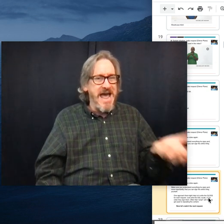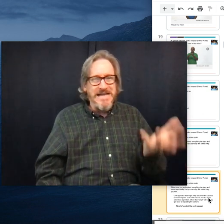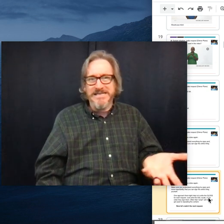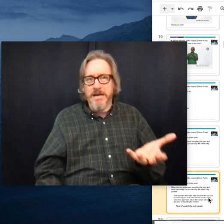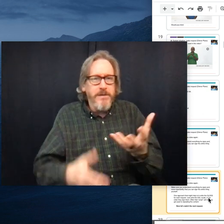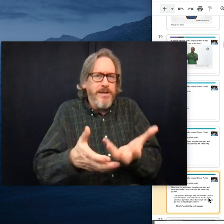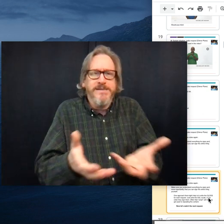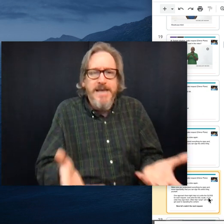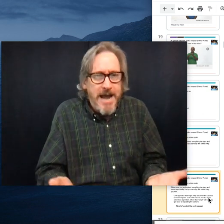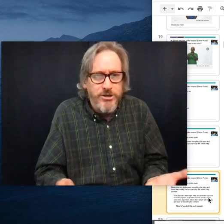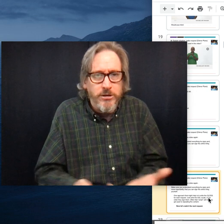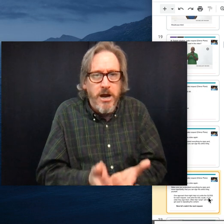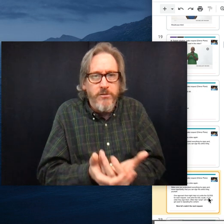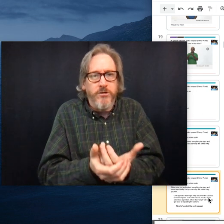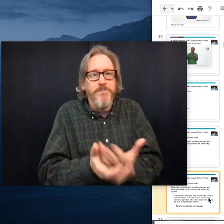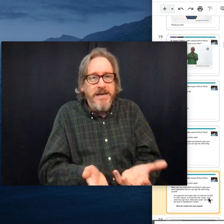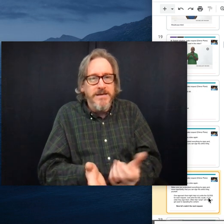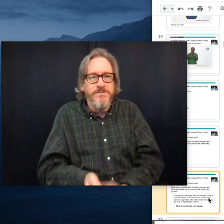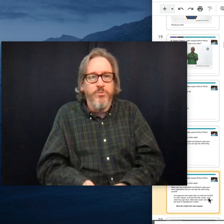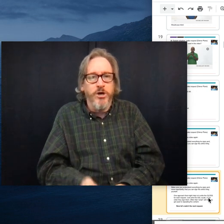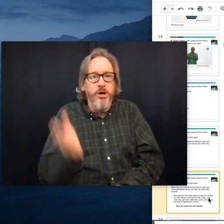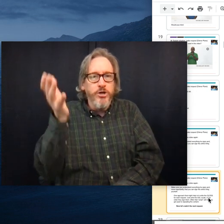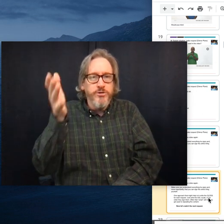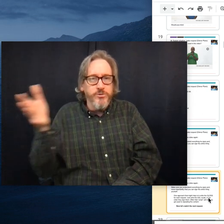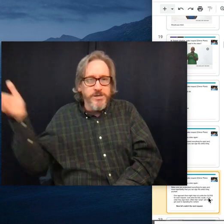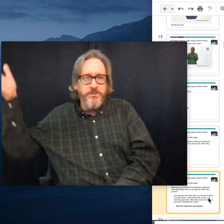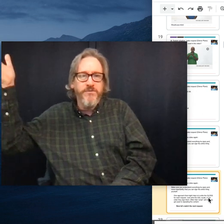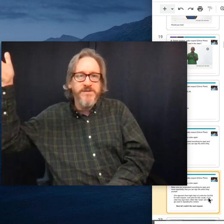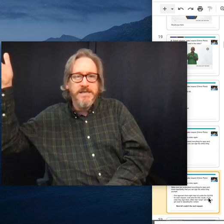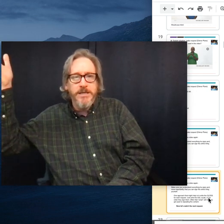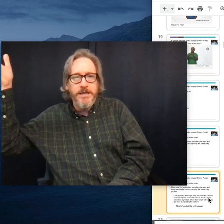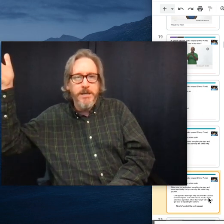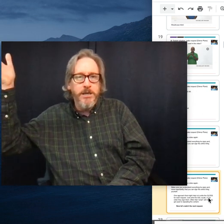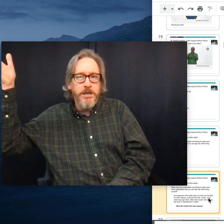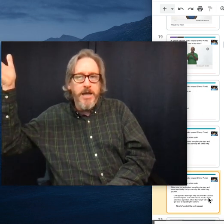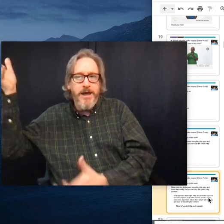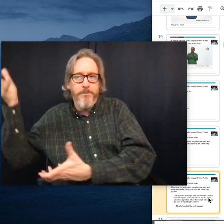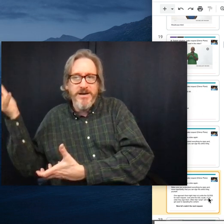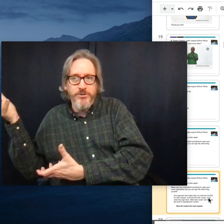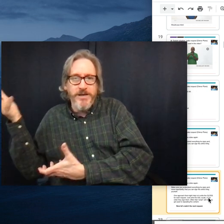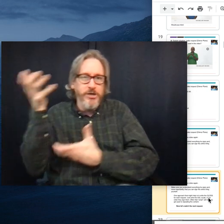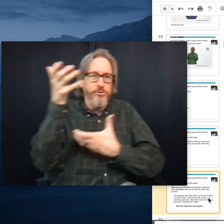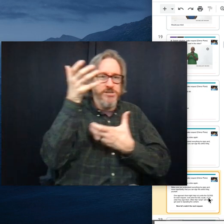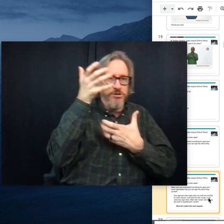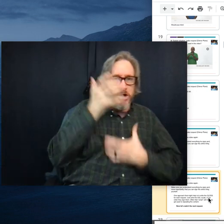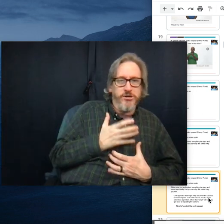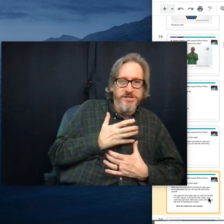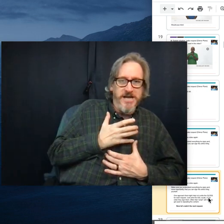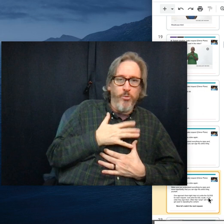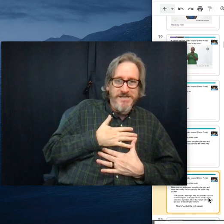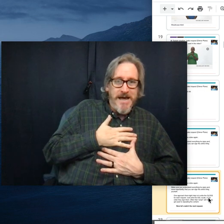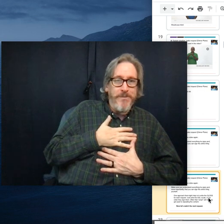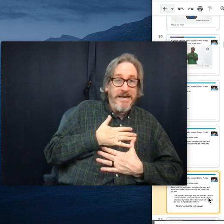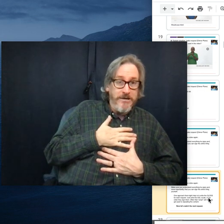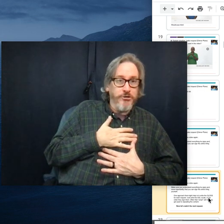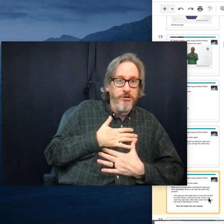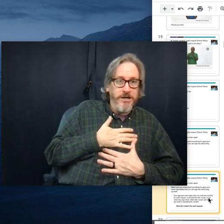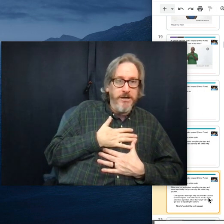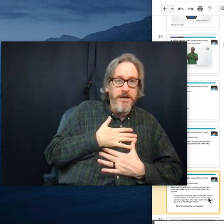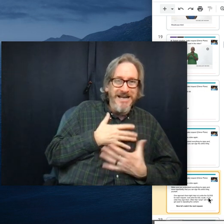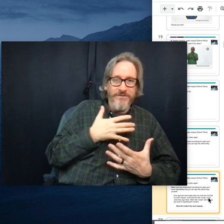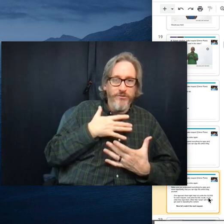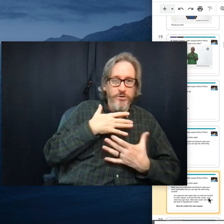And as an actor, there are many times where you do something physically, and by doing it, you start to understand what's happening